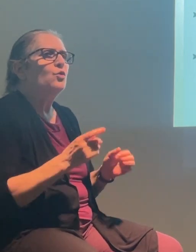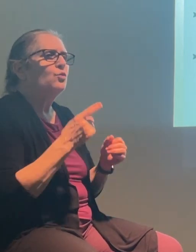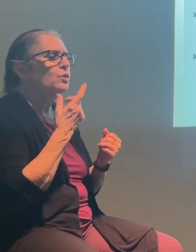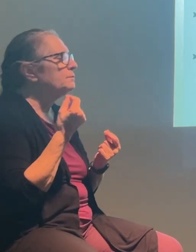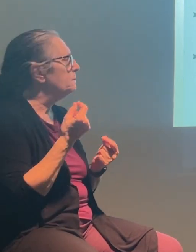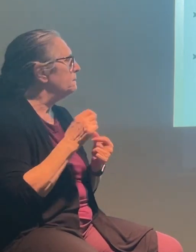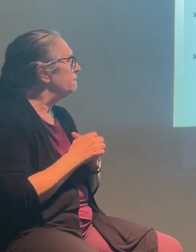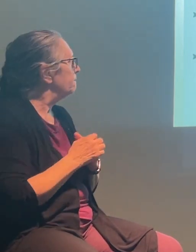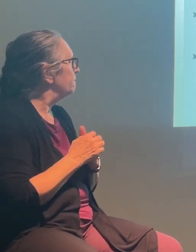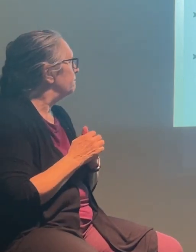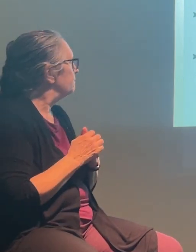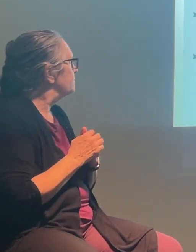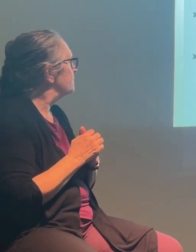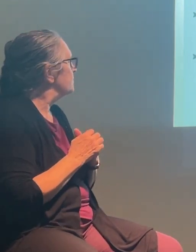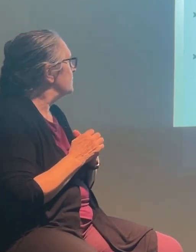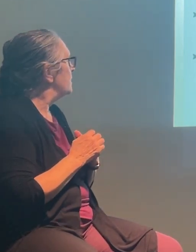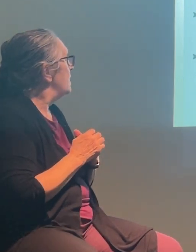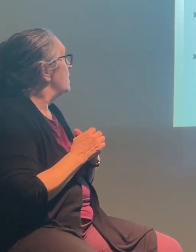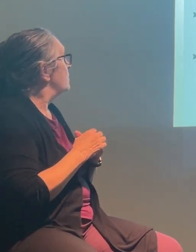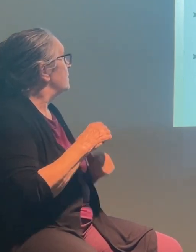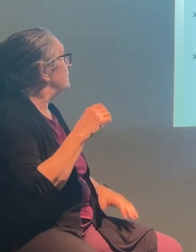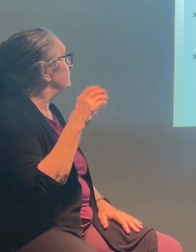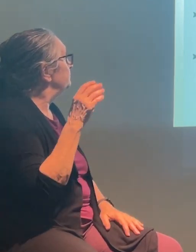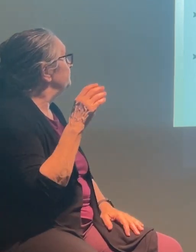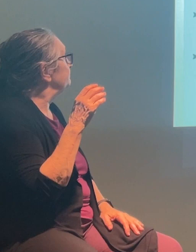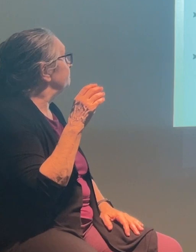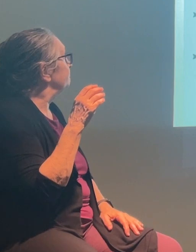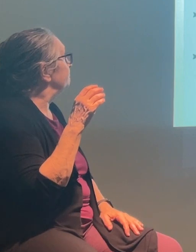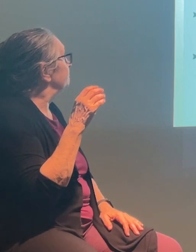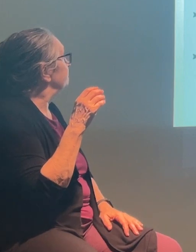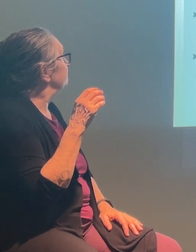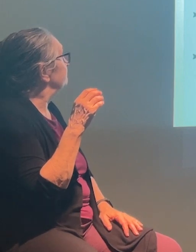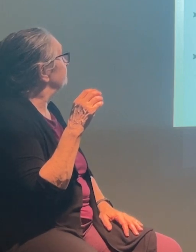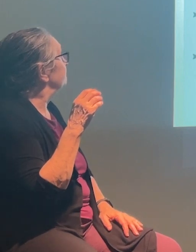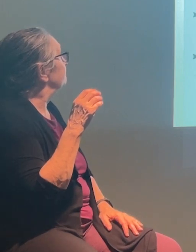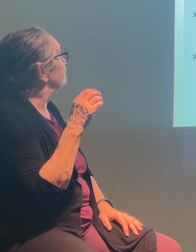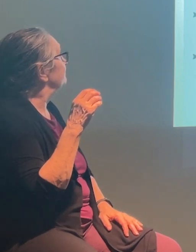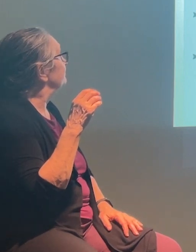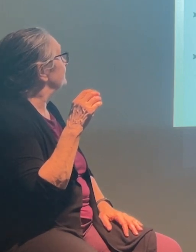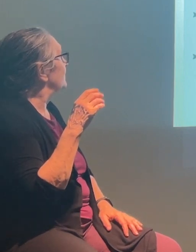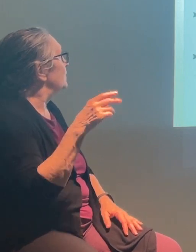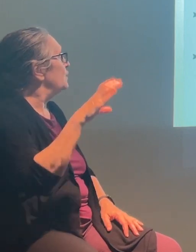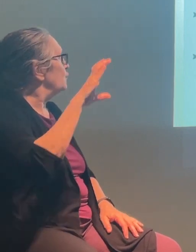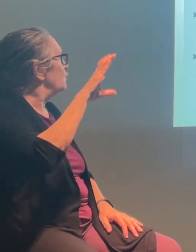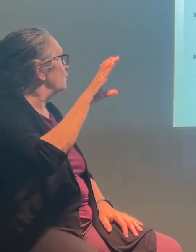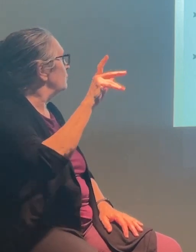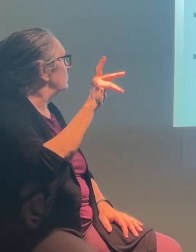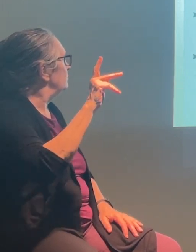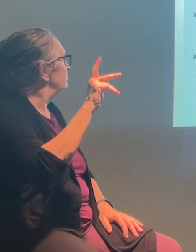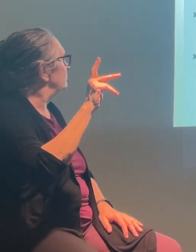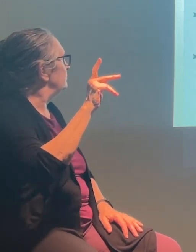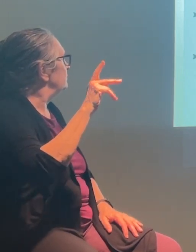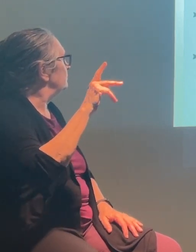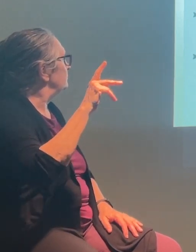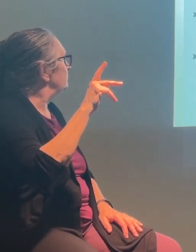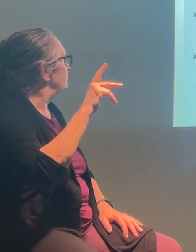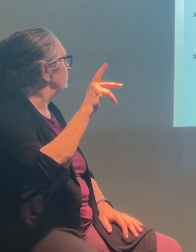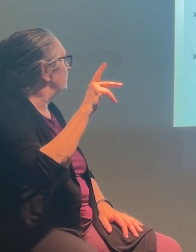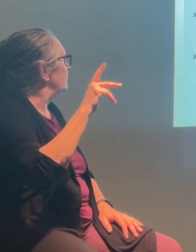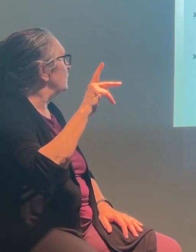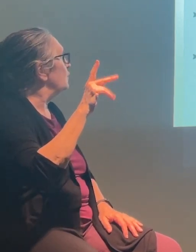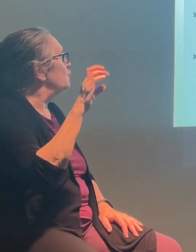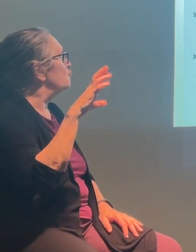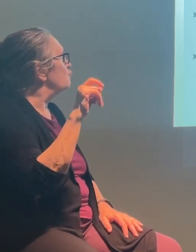gum bichromate process. And at the same time, you would also have one with platinum. And sometimes they